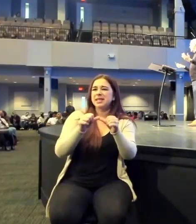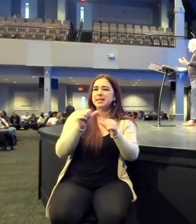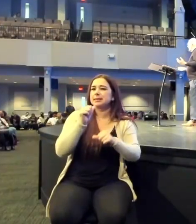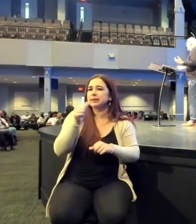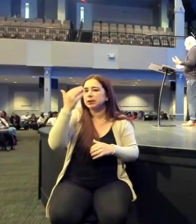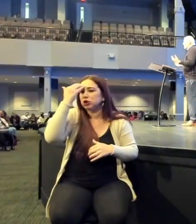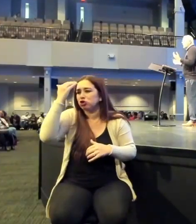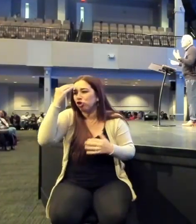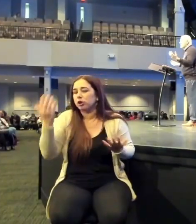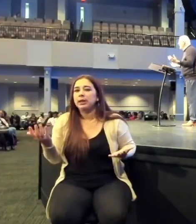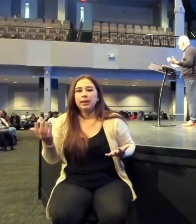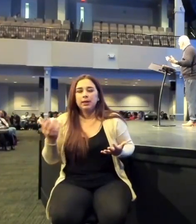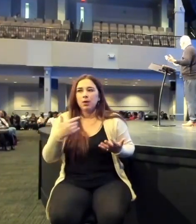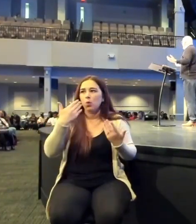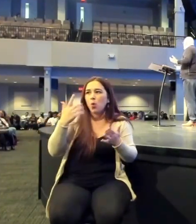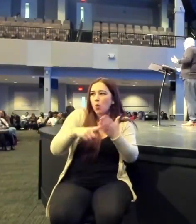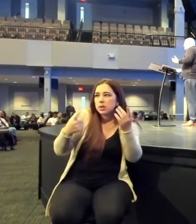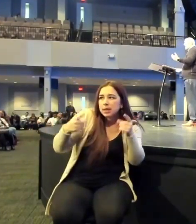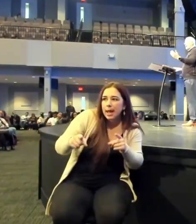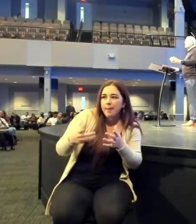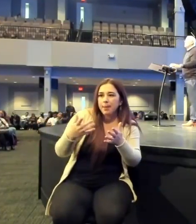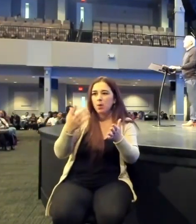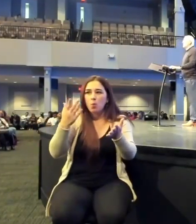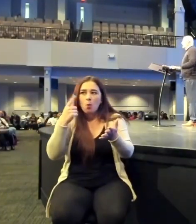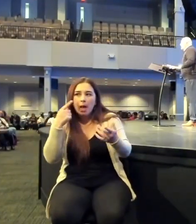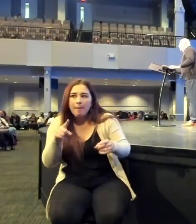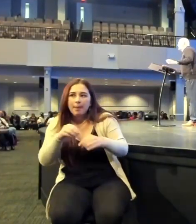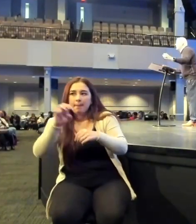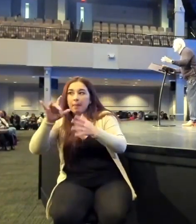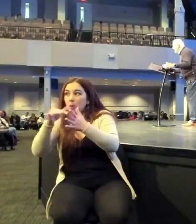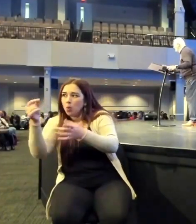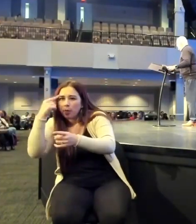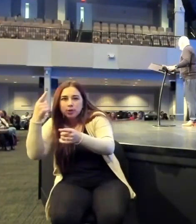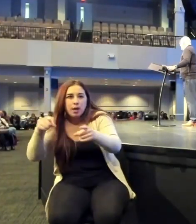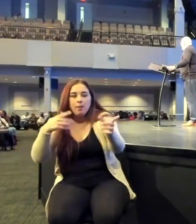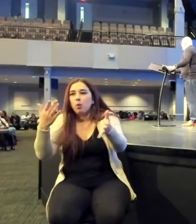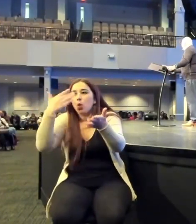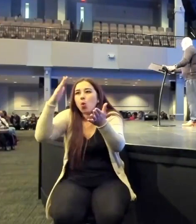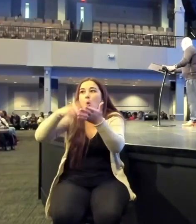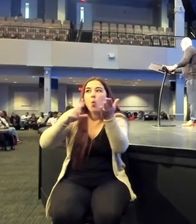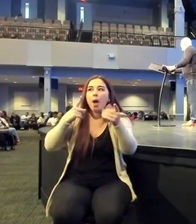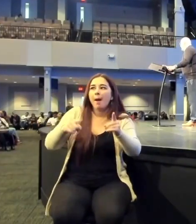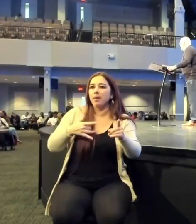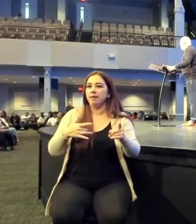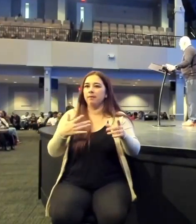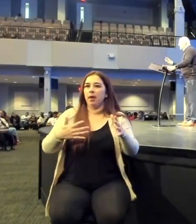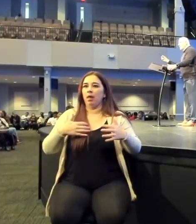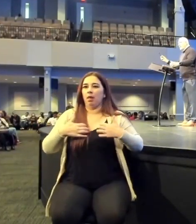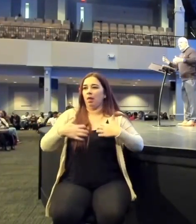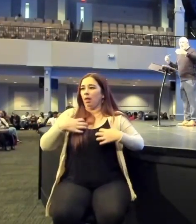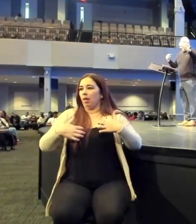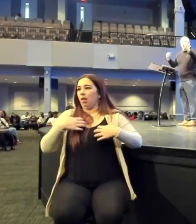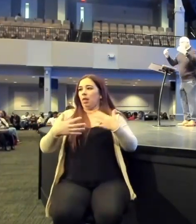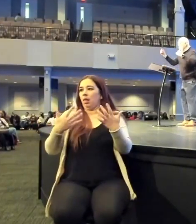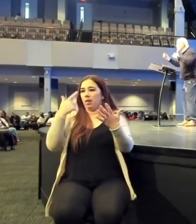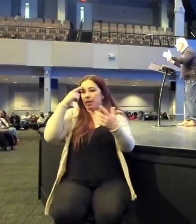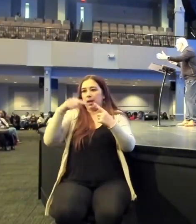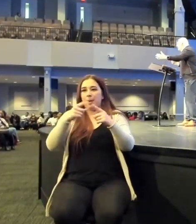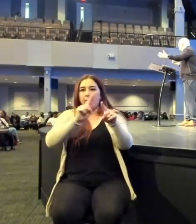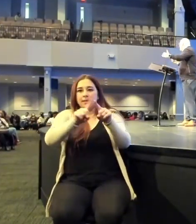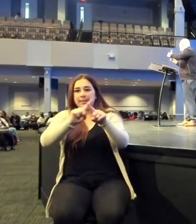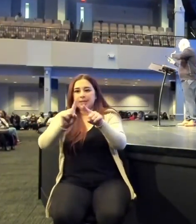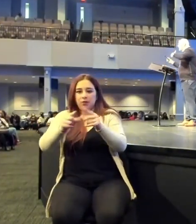uncertainty. I don't know what's going to happen. What do you think's going to happen? What's going to happen in the Middle East? I don't know. What do you think's going to happen in the Middle East? Before long, you begin to think about all the